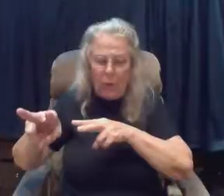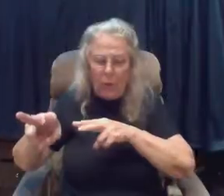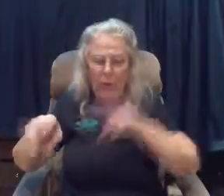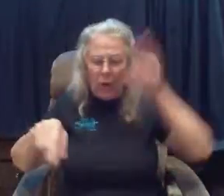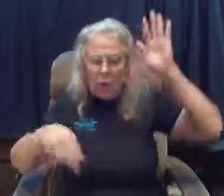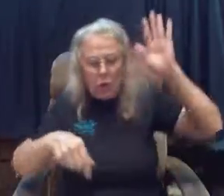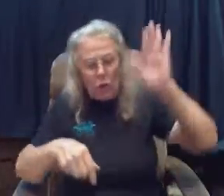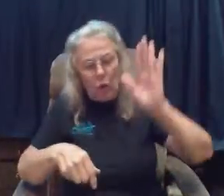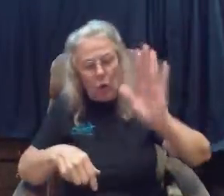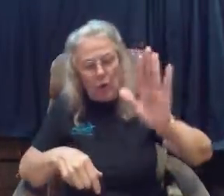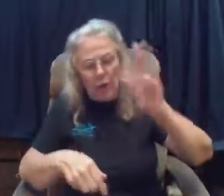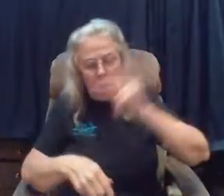Behold your